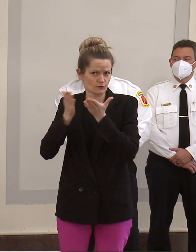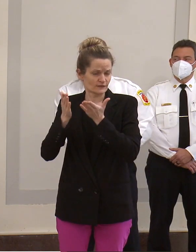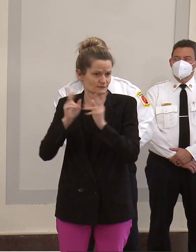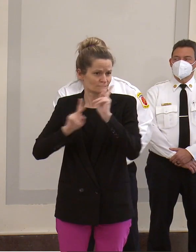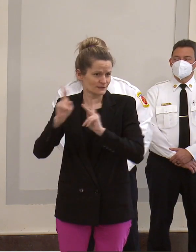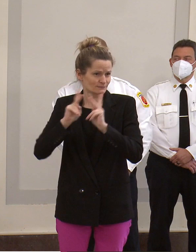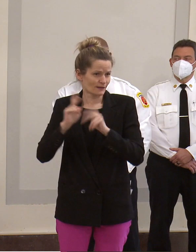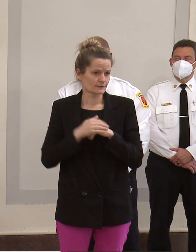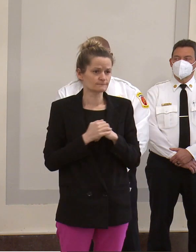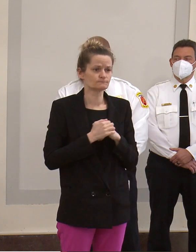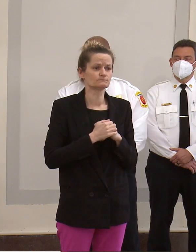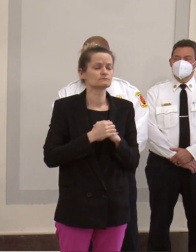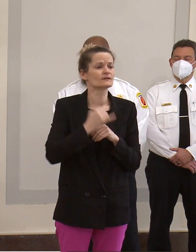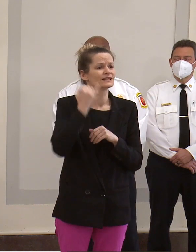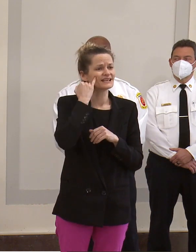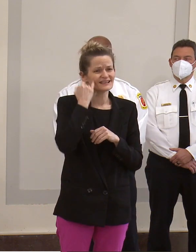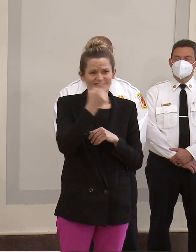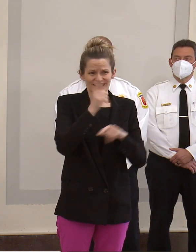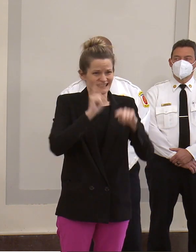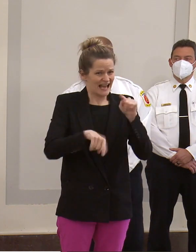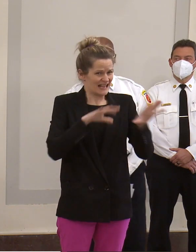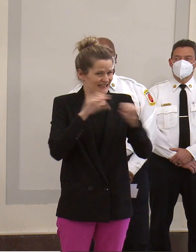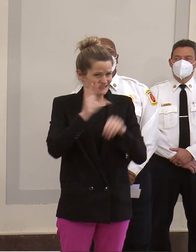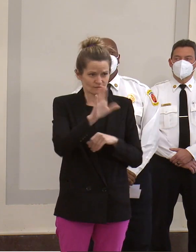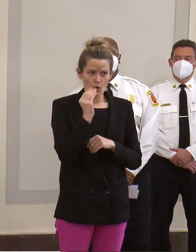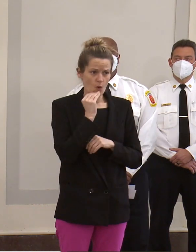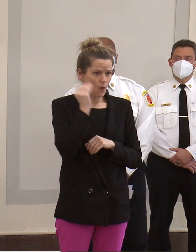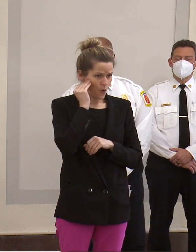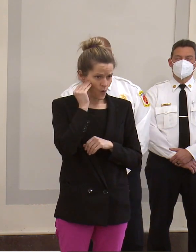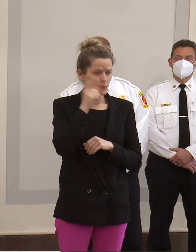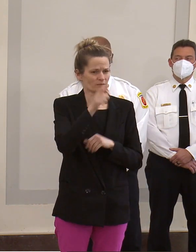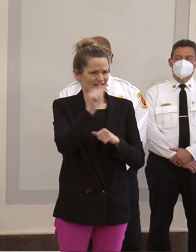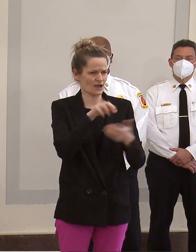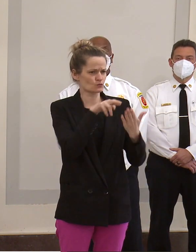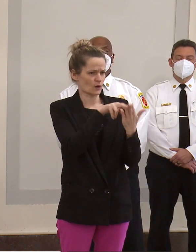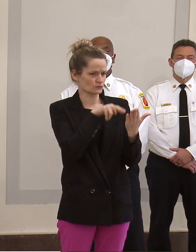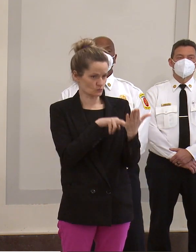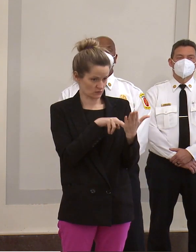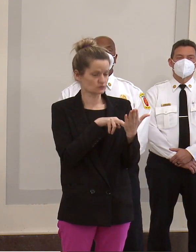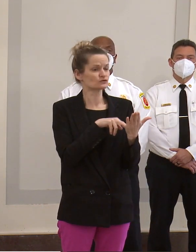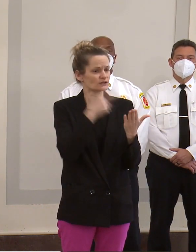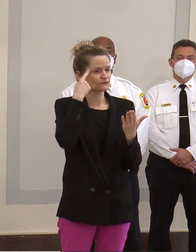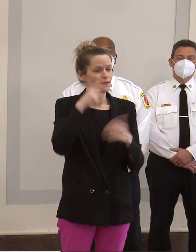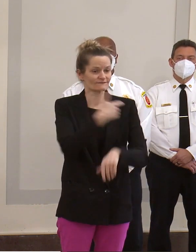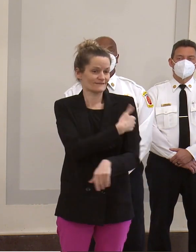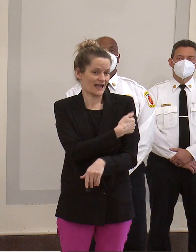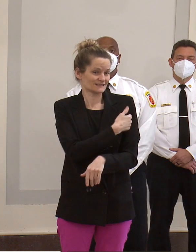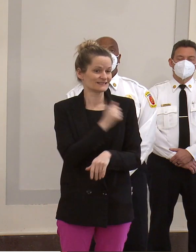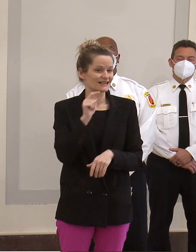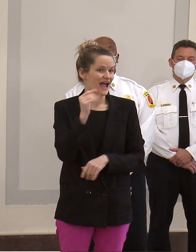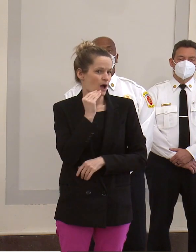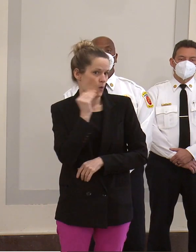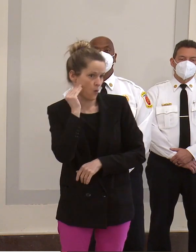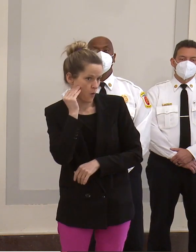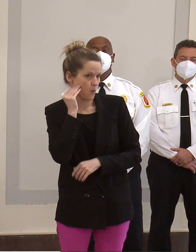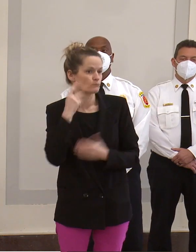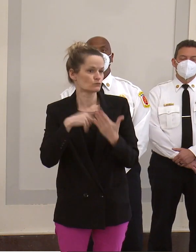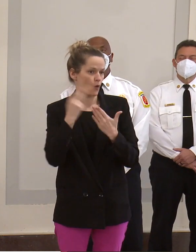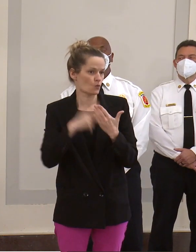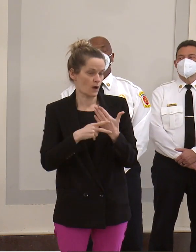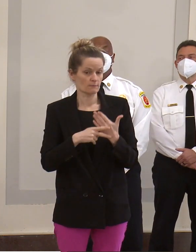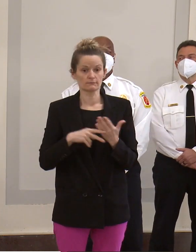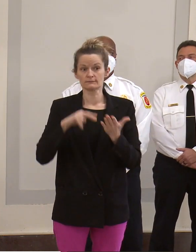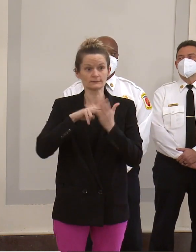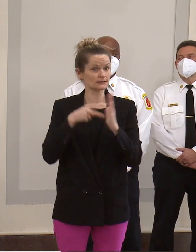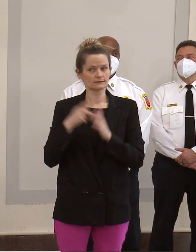has trouble leaving their home, they can register with our Vax at Home program to have vaccines brought to them and their caregivers, either by calling